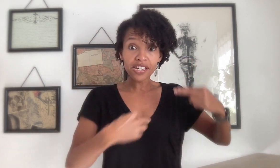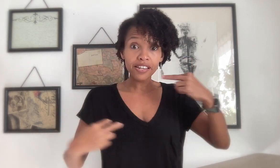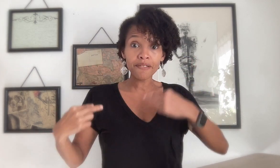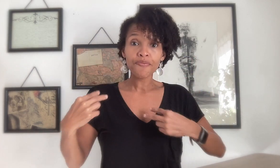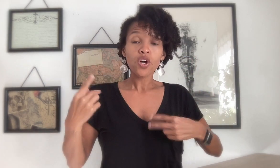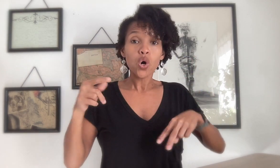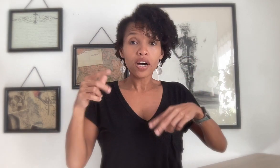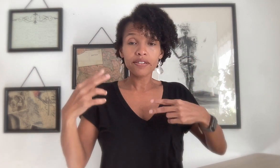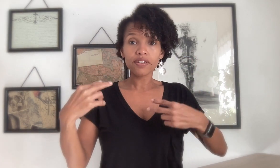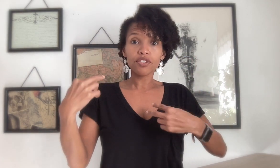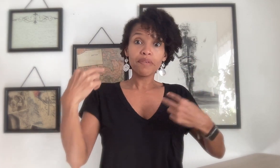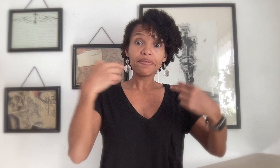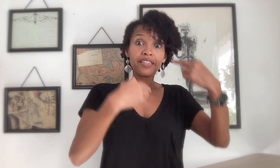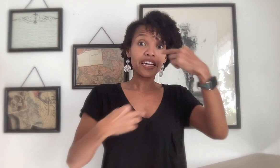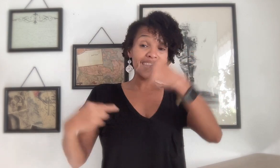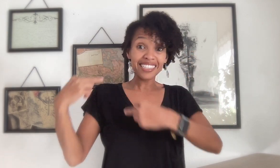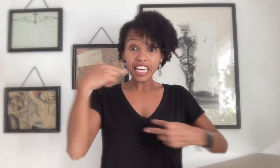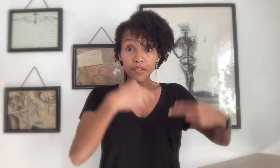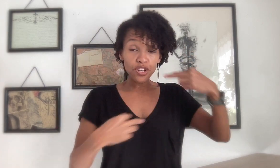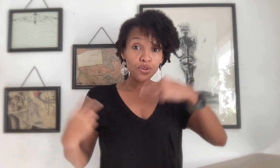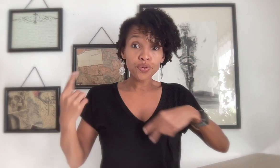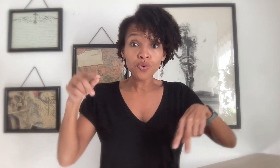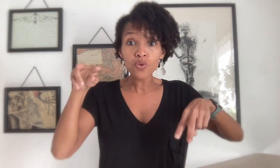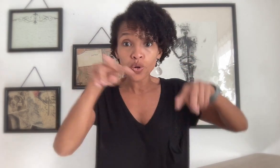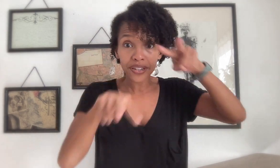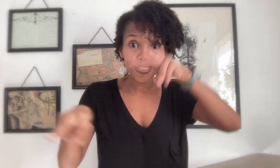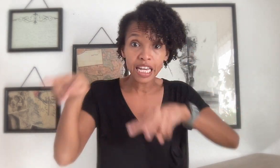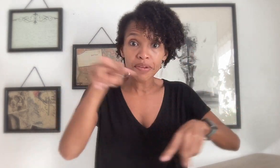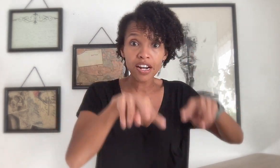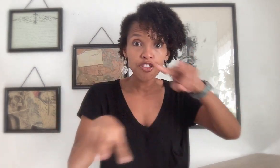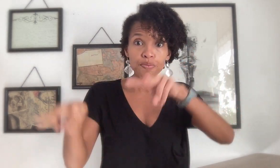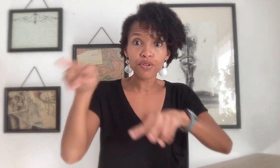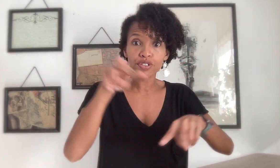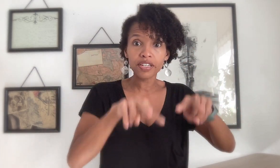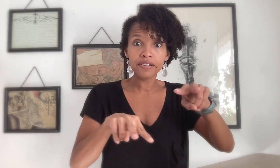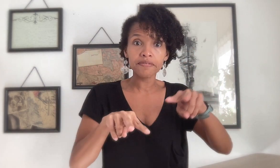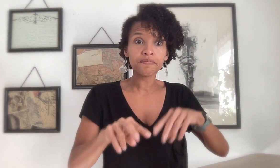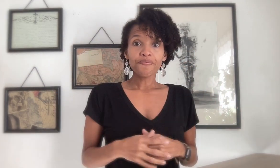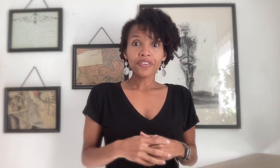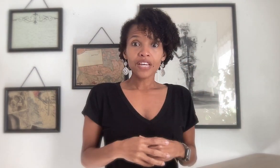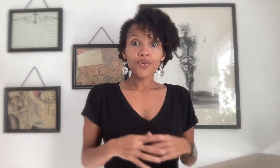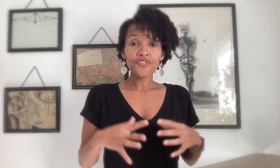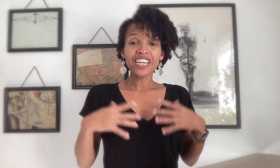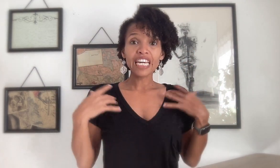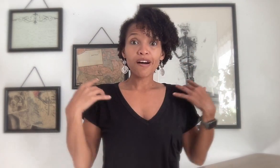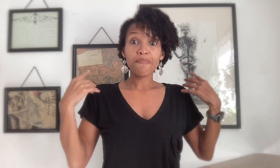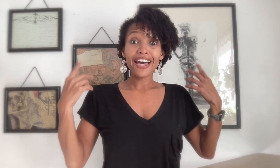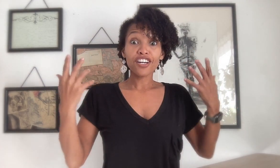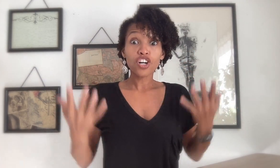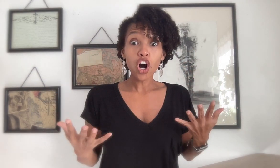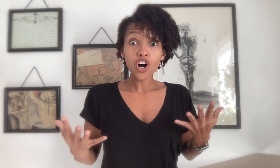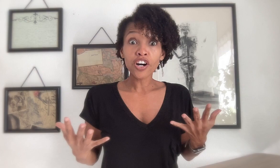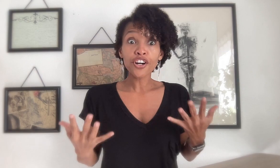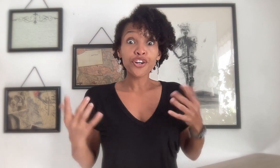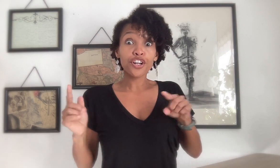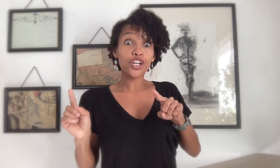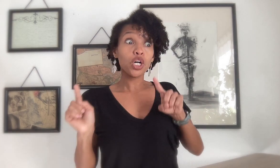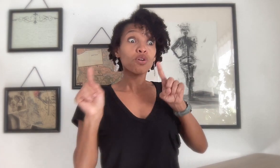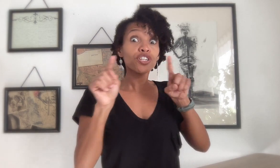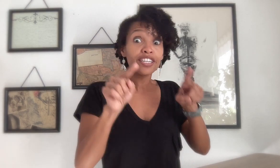something, maybe examine you or examine another person. If you were thinking about buying a car, you're gonna go look at the